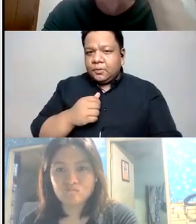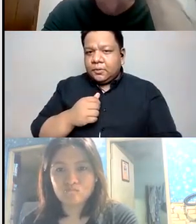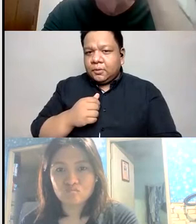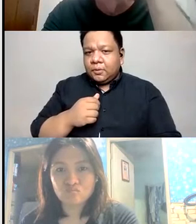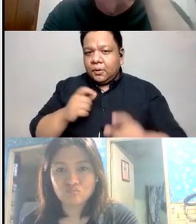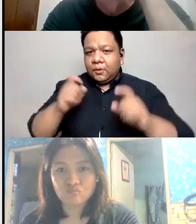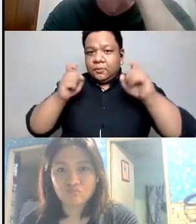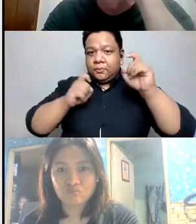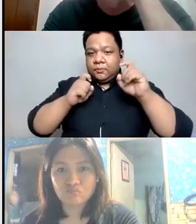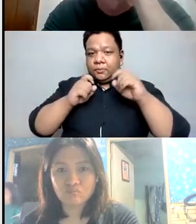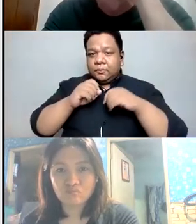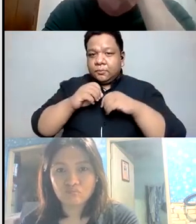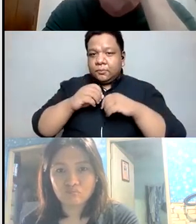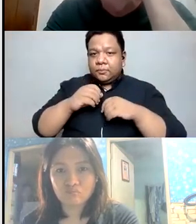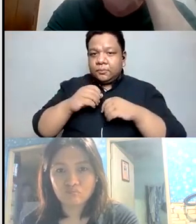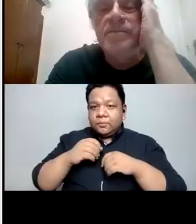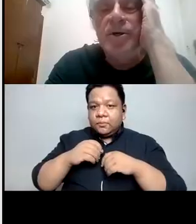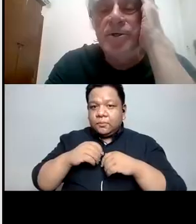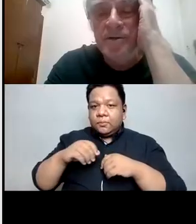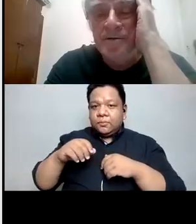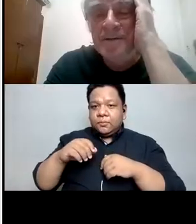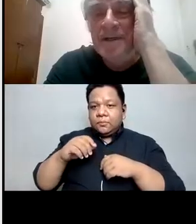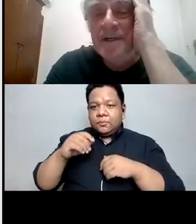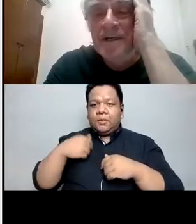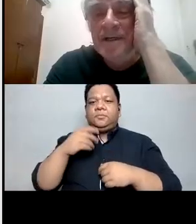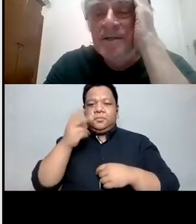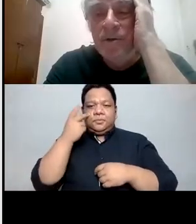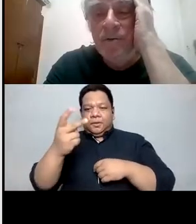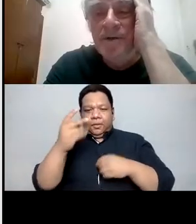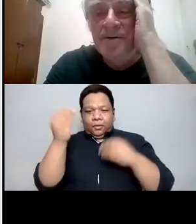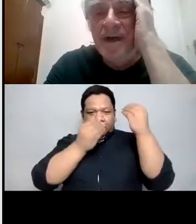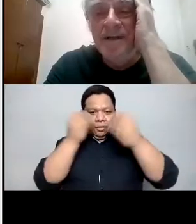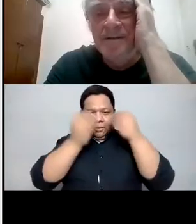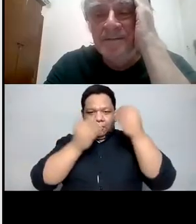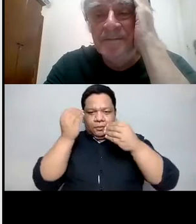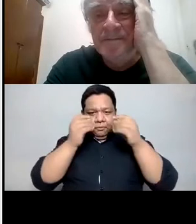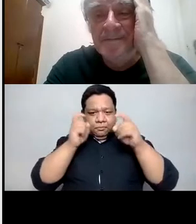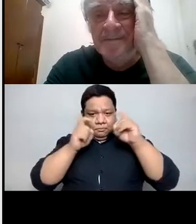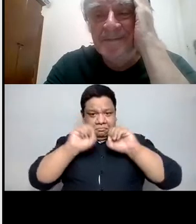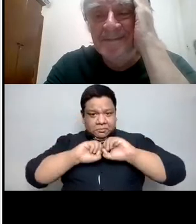I say, I see some puzzled expressions. So do you understand?